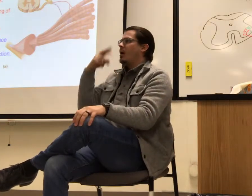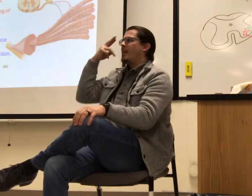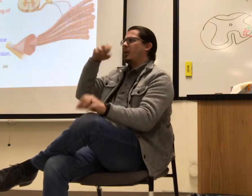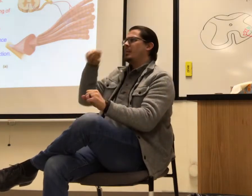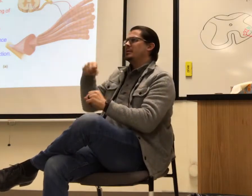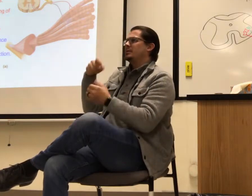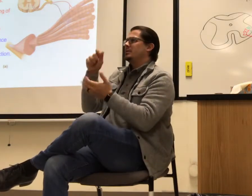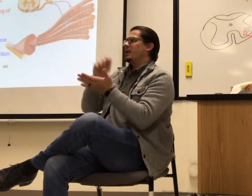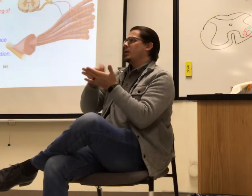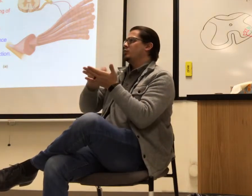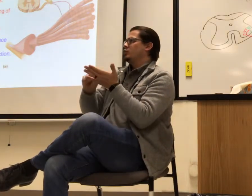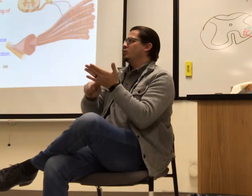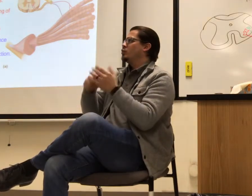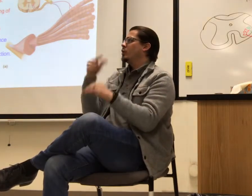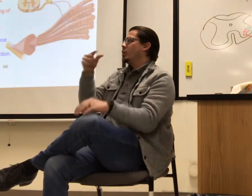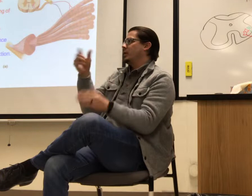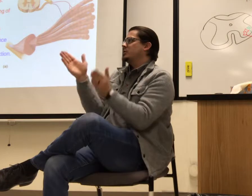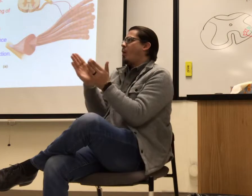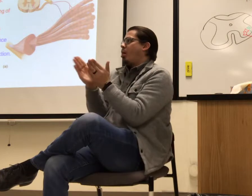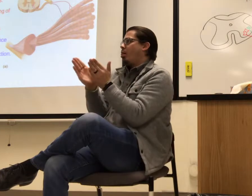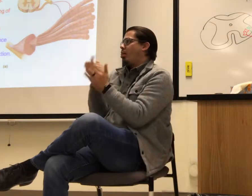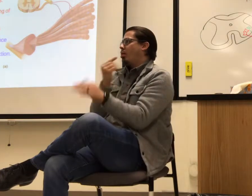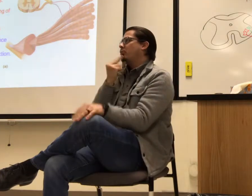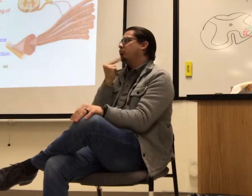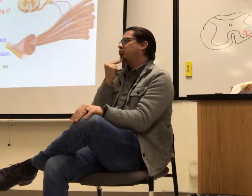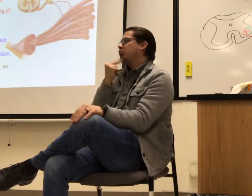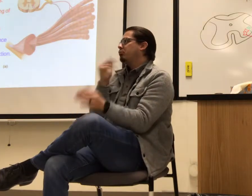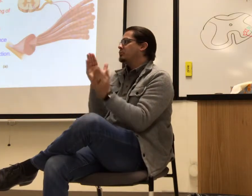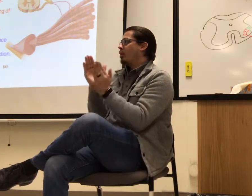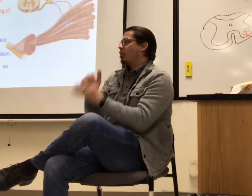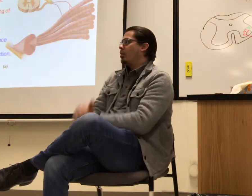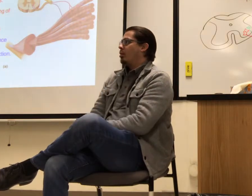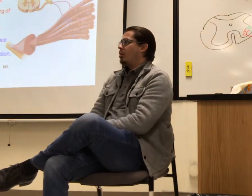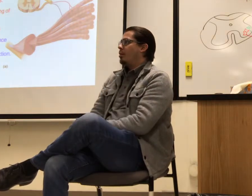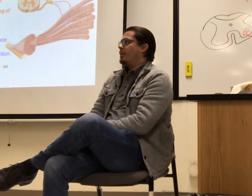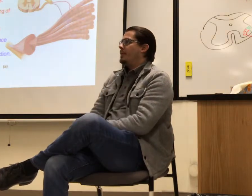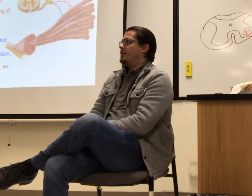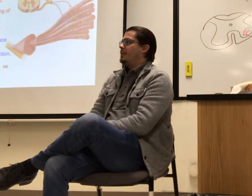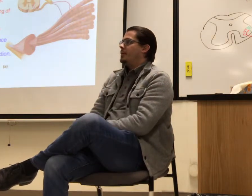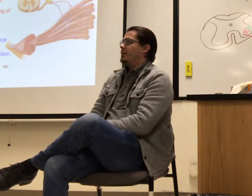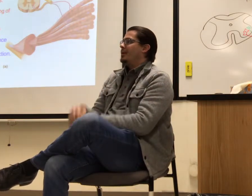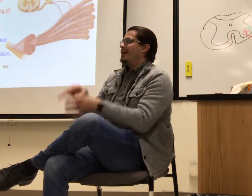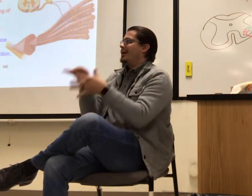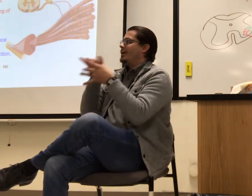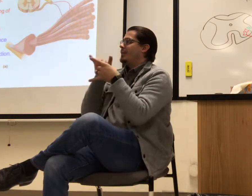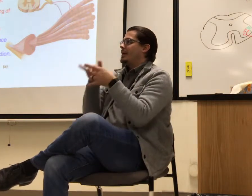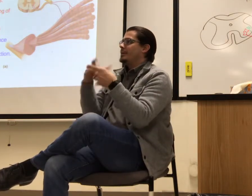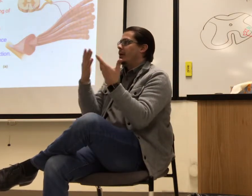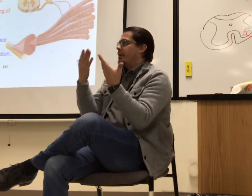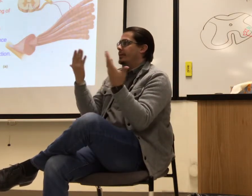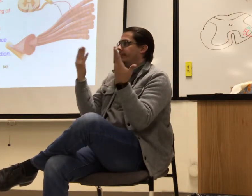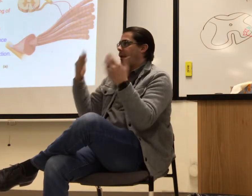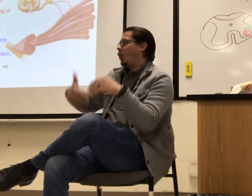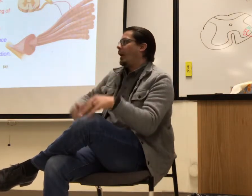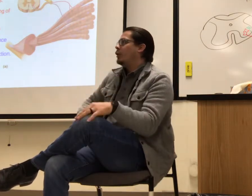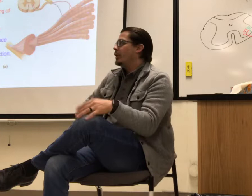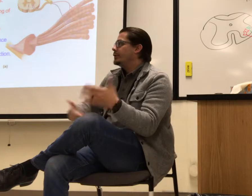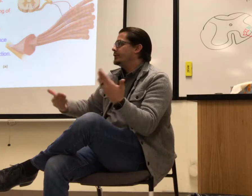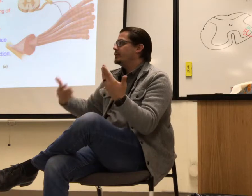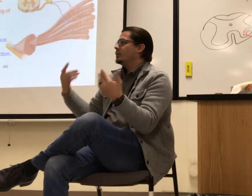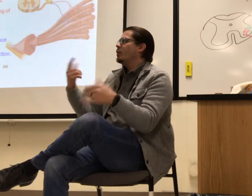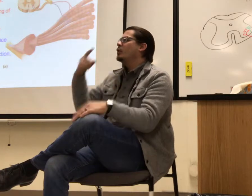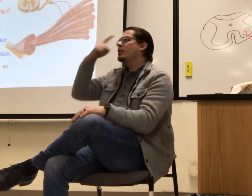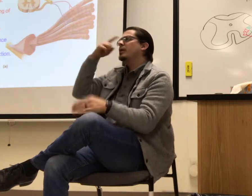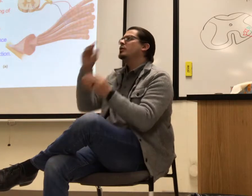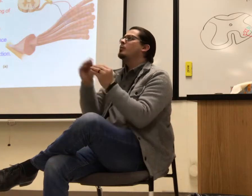drew the green one smaller, as a smaller cell body, just based on, I don't know, intuition. Which one do you